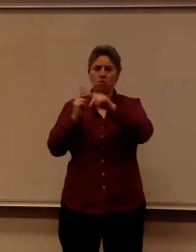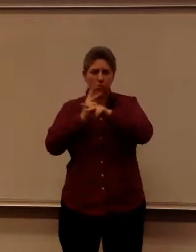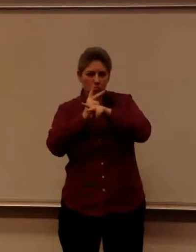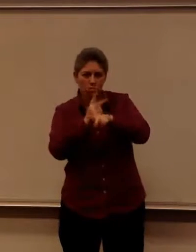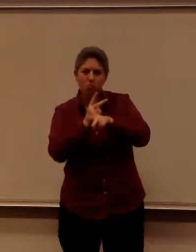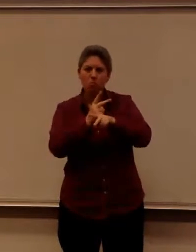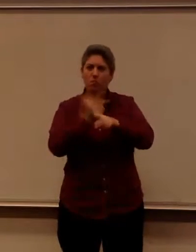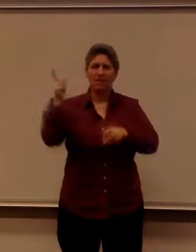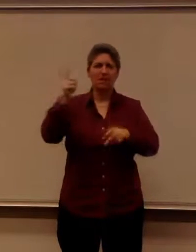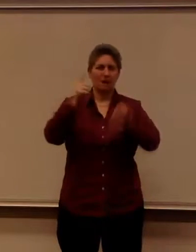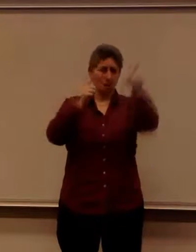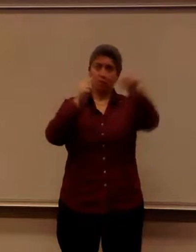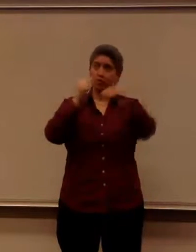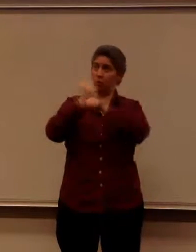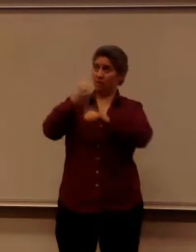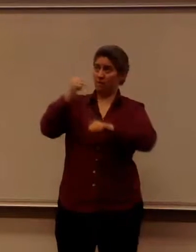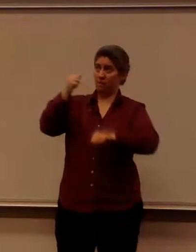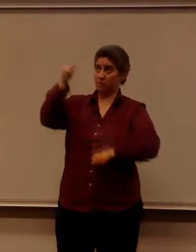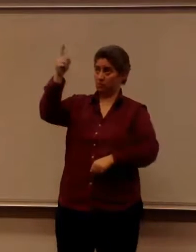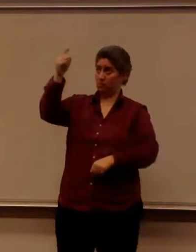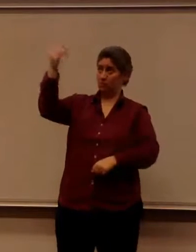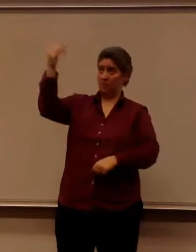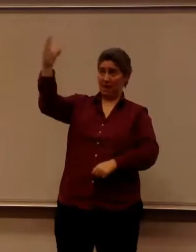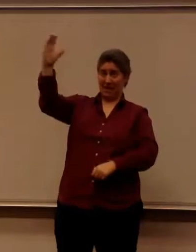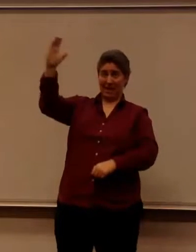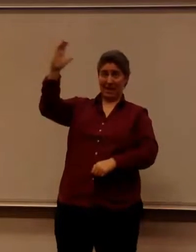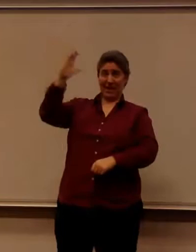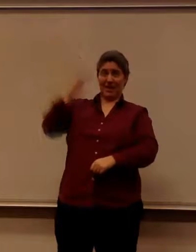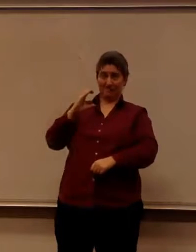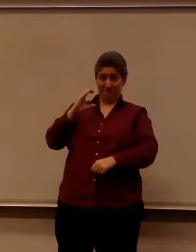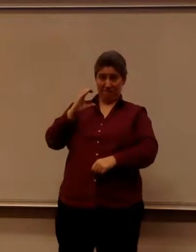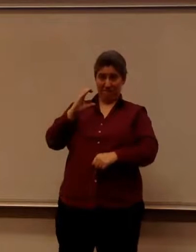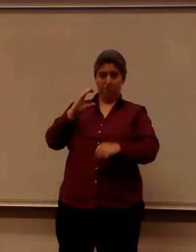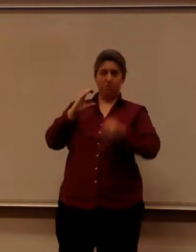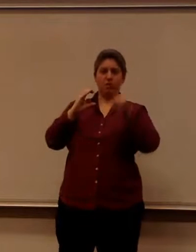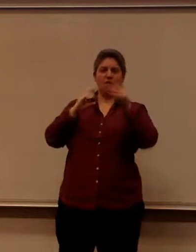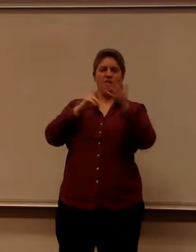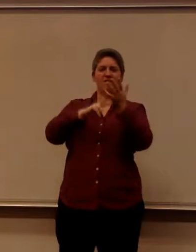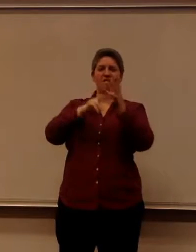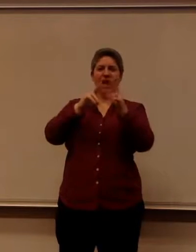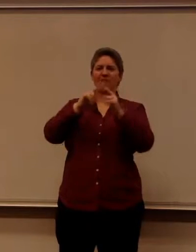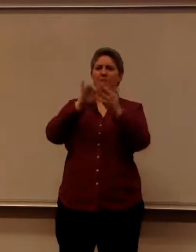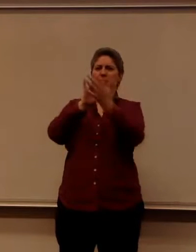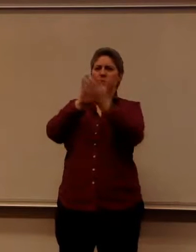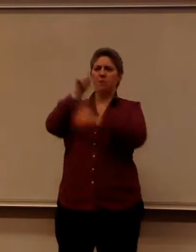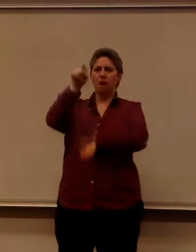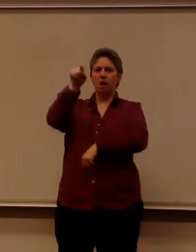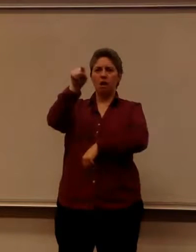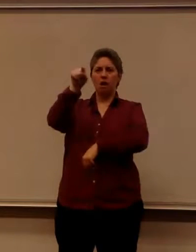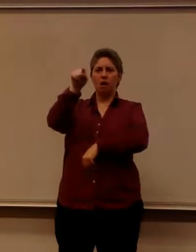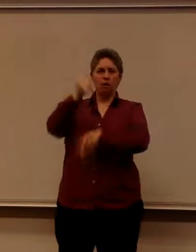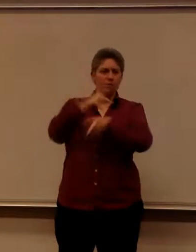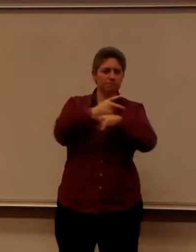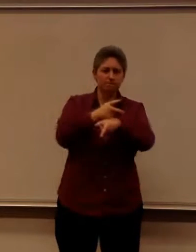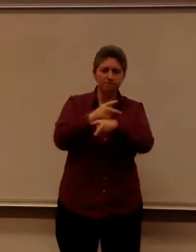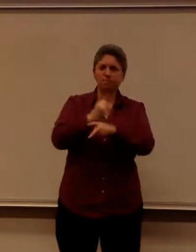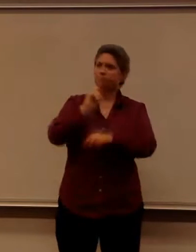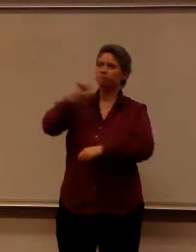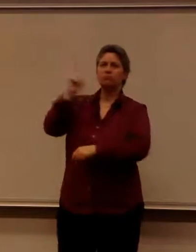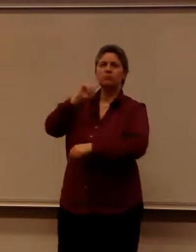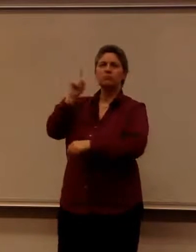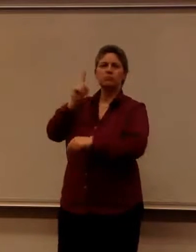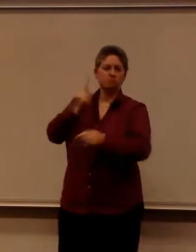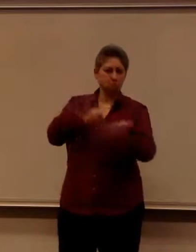They work with partners of the government and related to funding. So we've had the Deaf Sector Partnership has had this funding, and BAF is